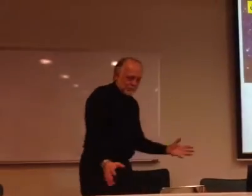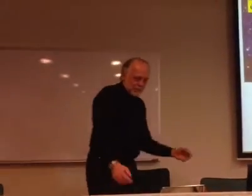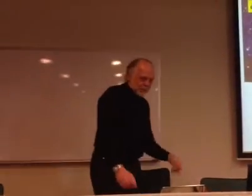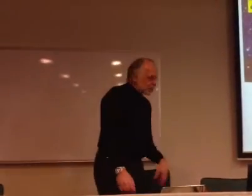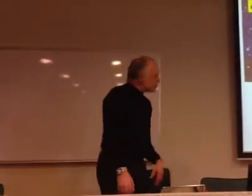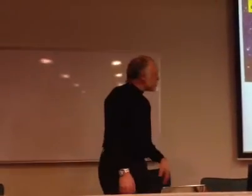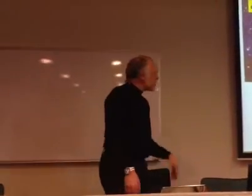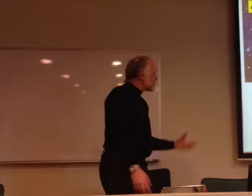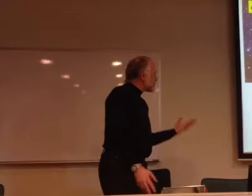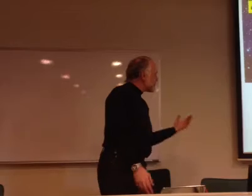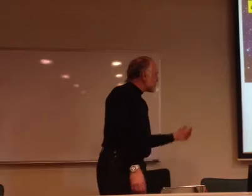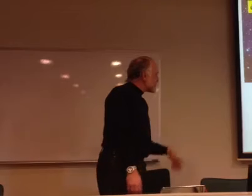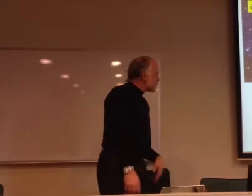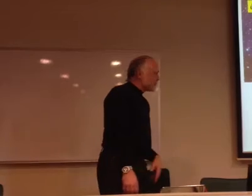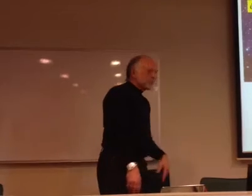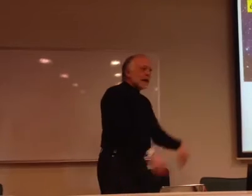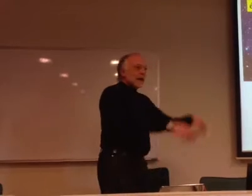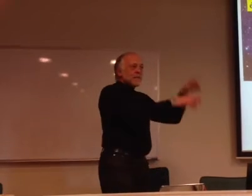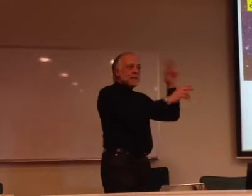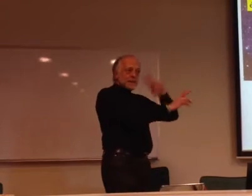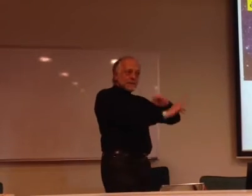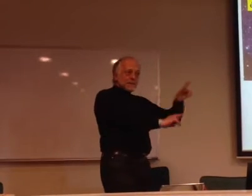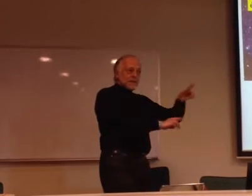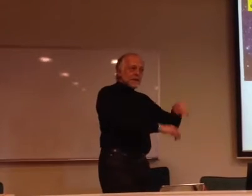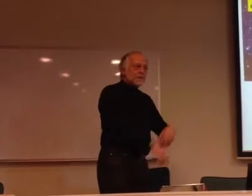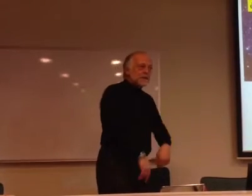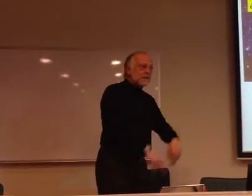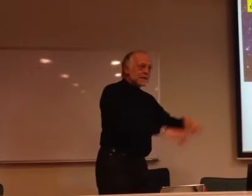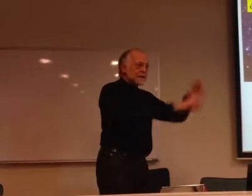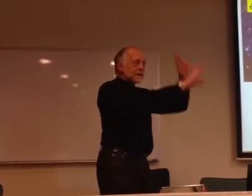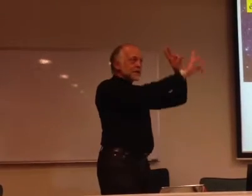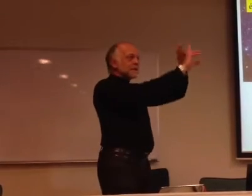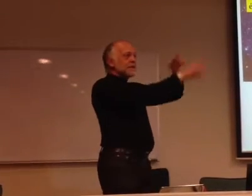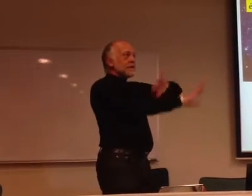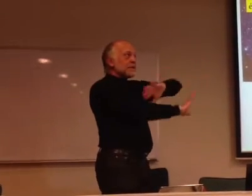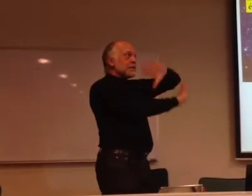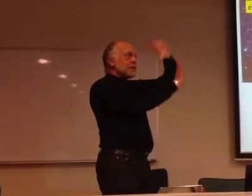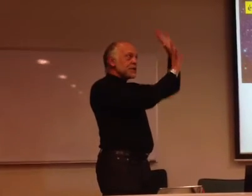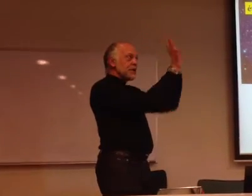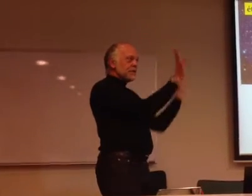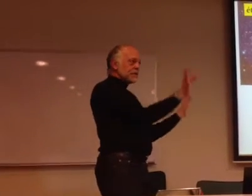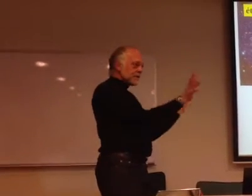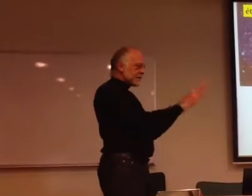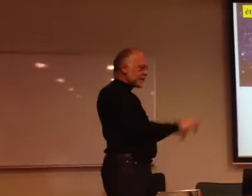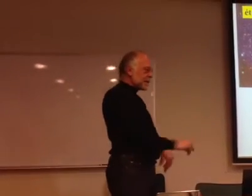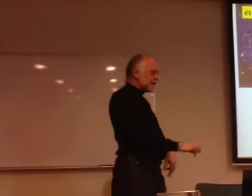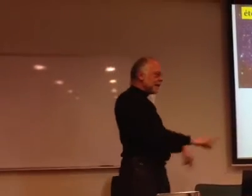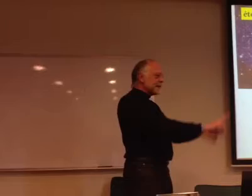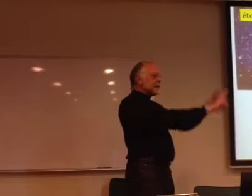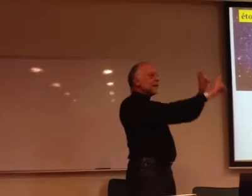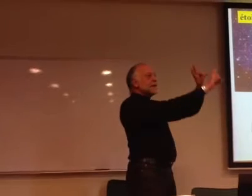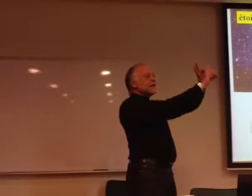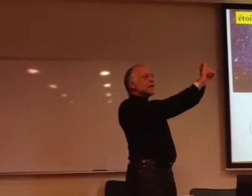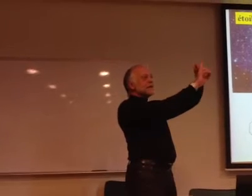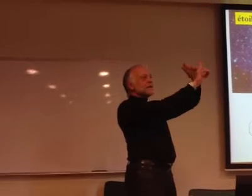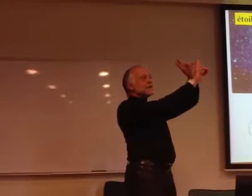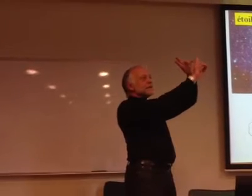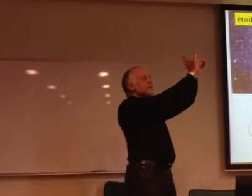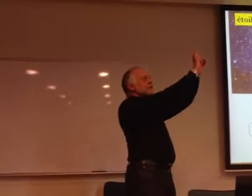It's very easy. But if you speak of a constellation, if you show the sky, you have to represent